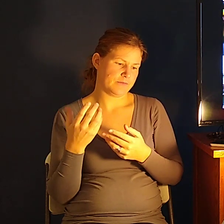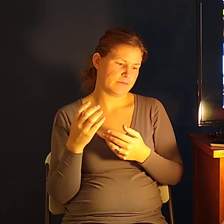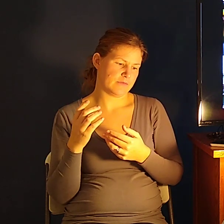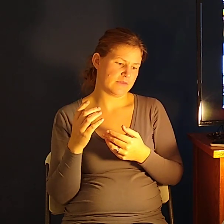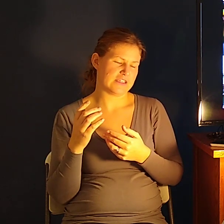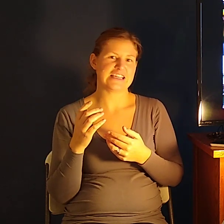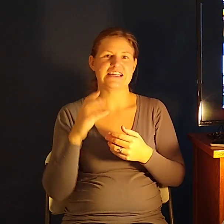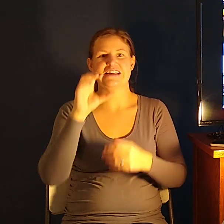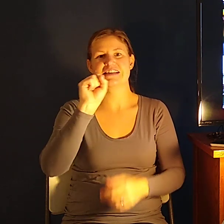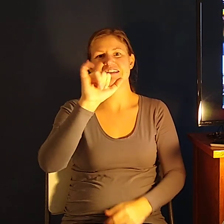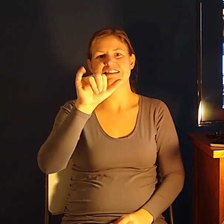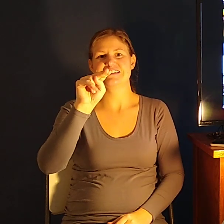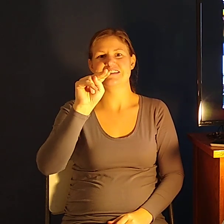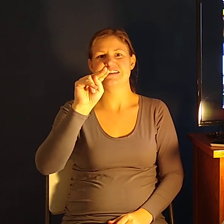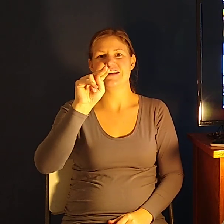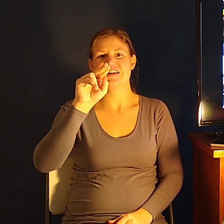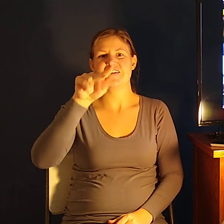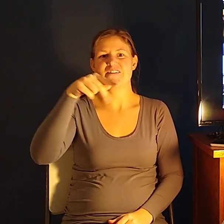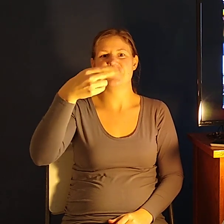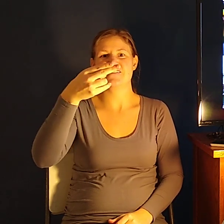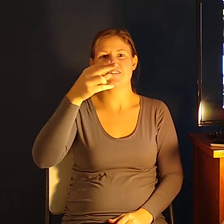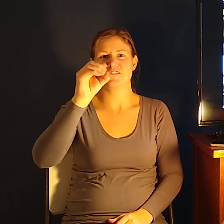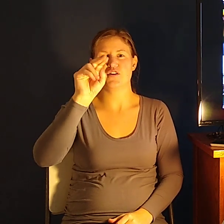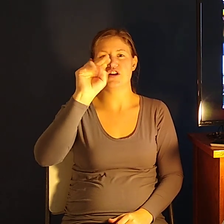Symphony Hall in Los Angeles,